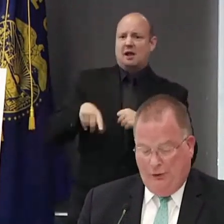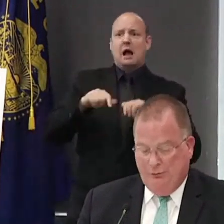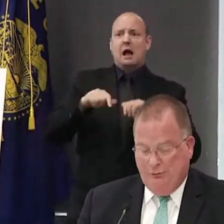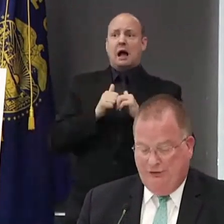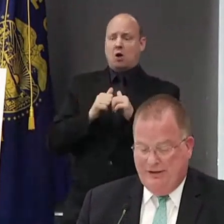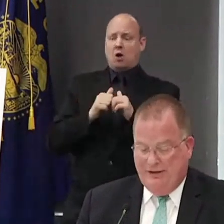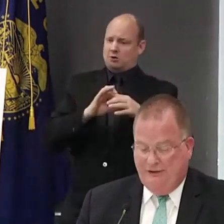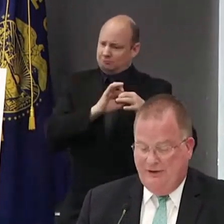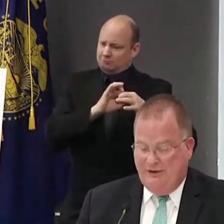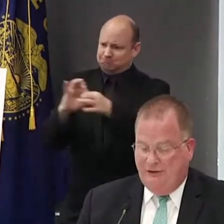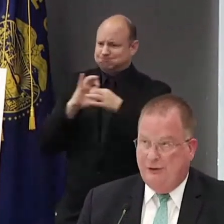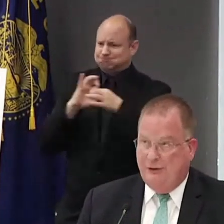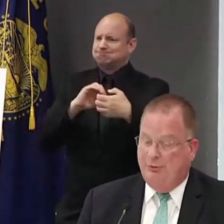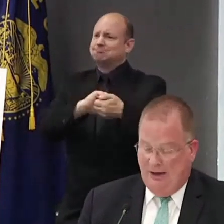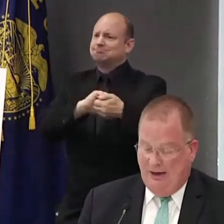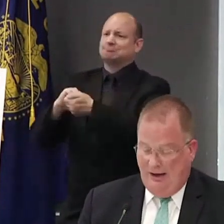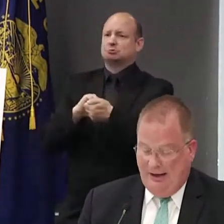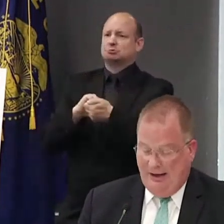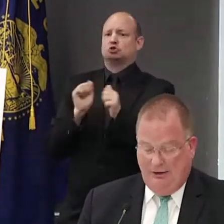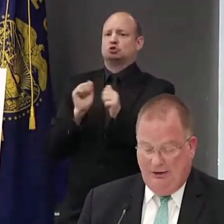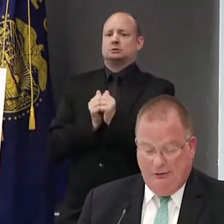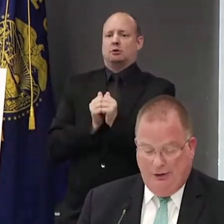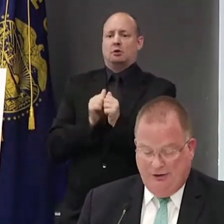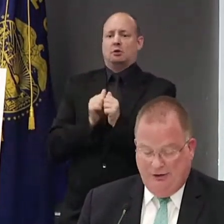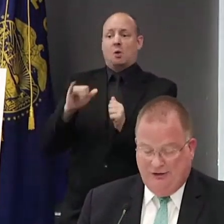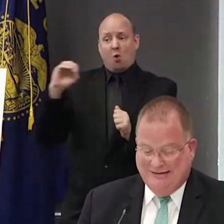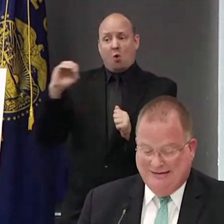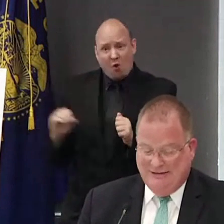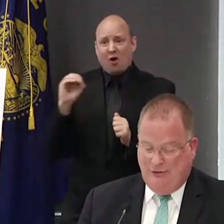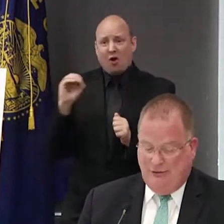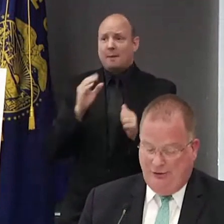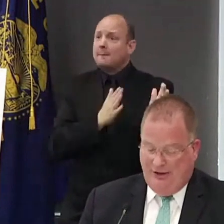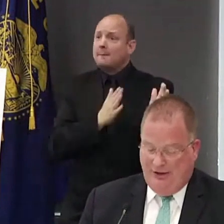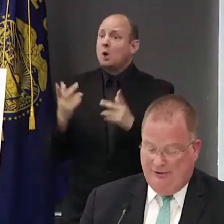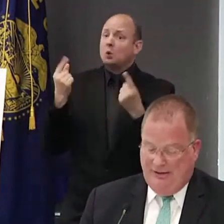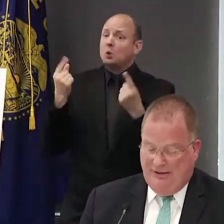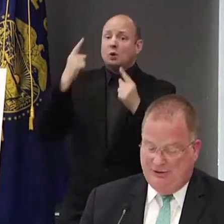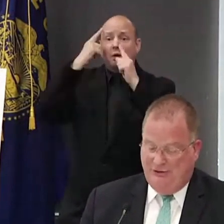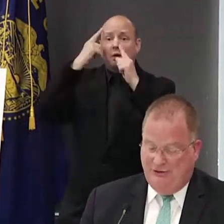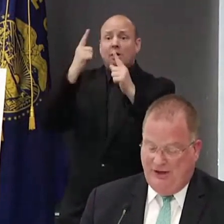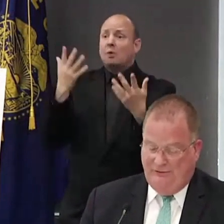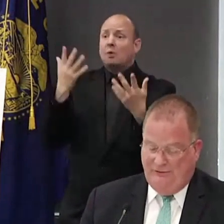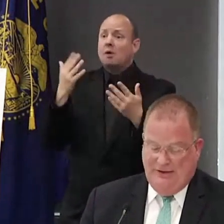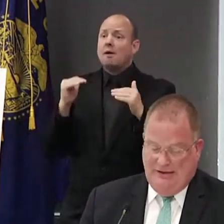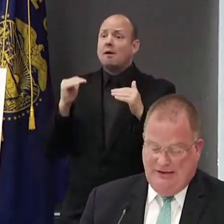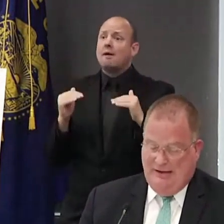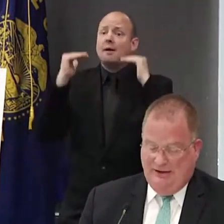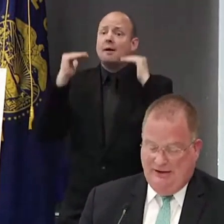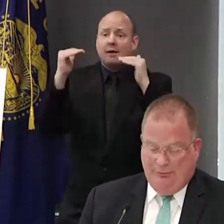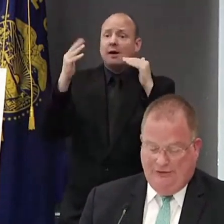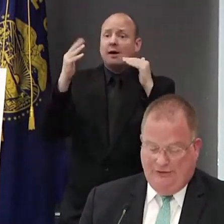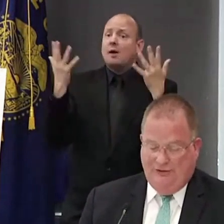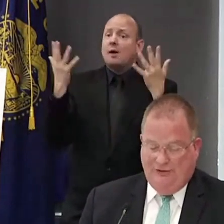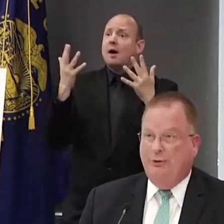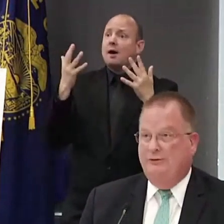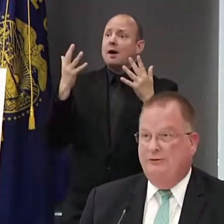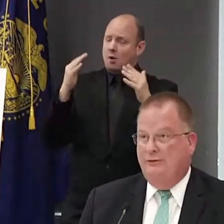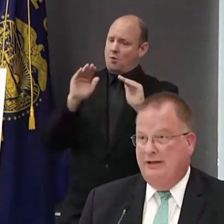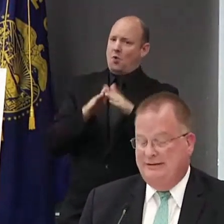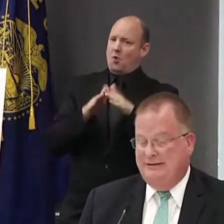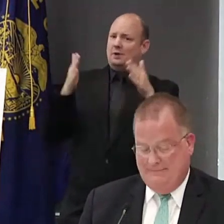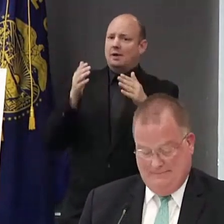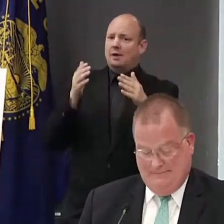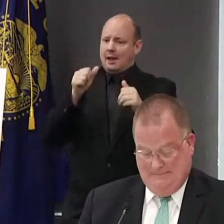As Oregon moves into the next phase of reopening, I'm counting on Oregonians to continue to work together to keep each other safe and suppress the spread